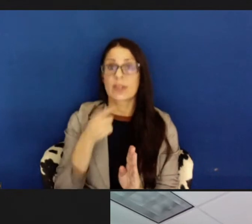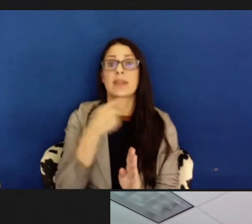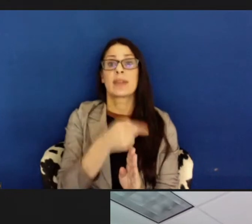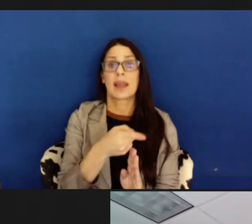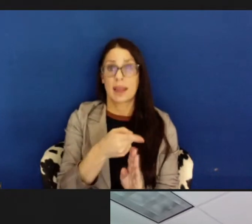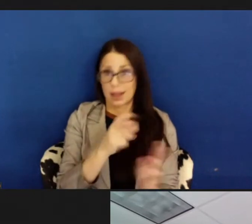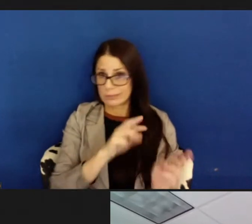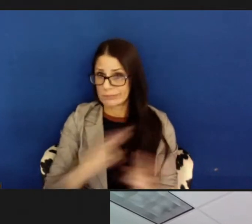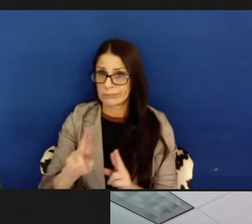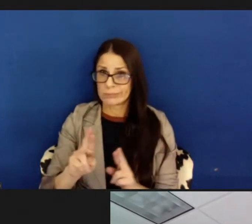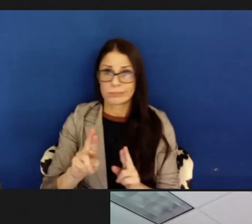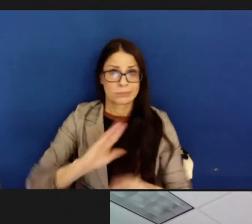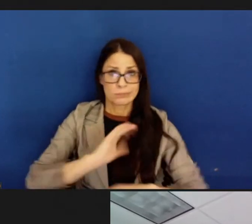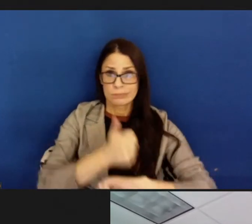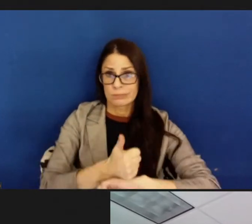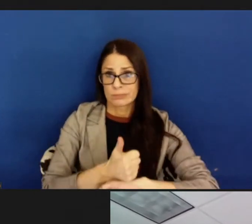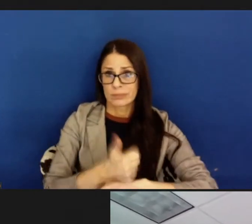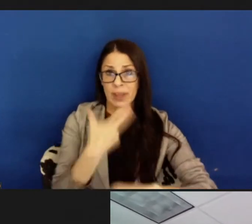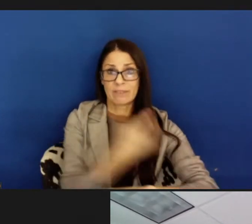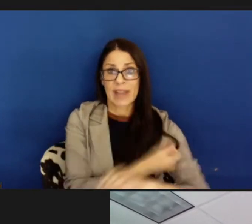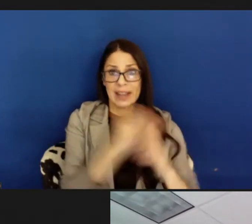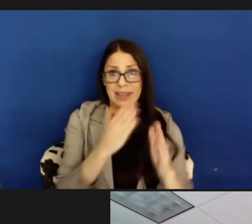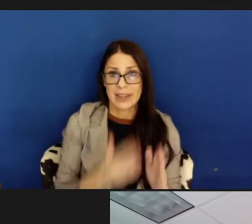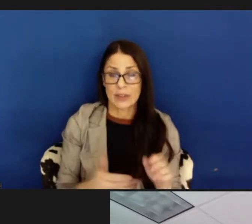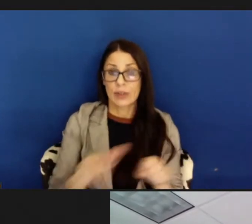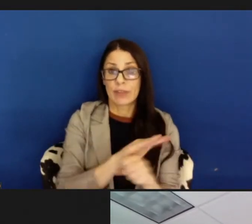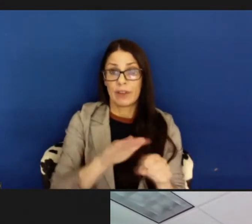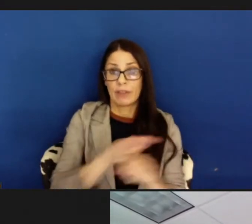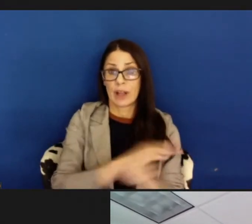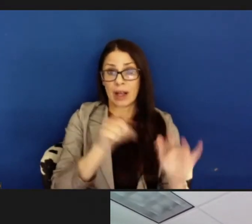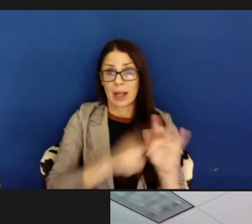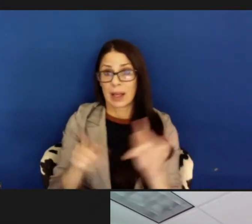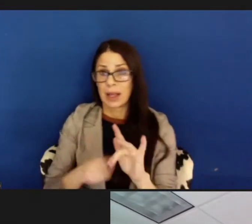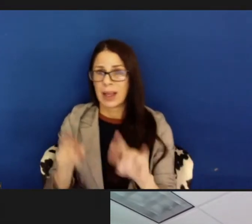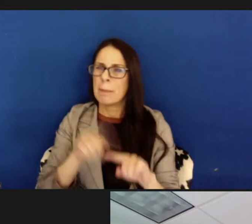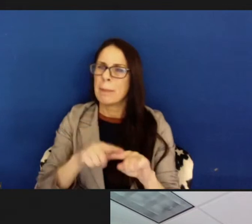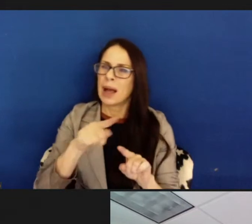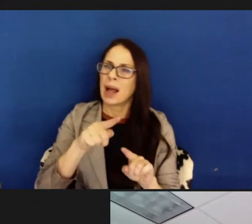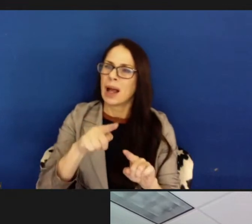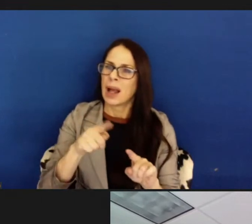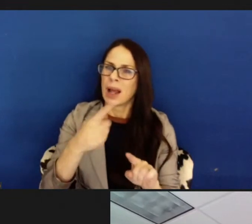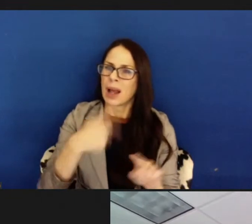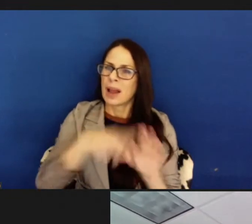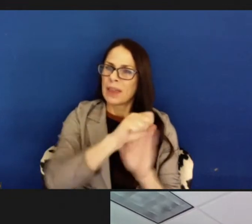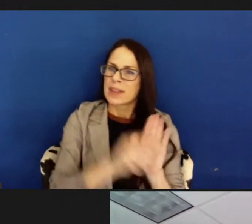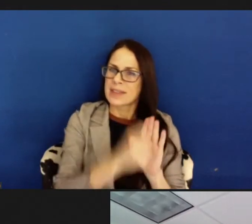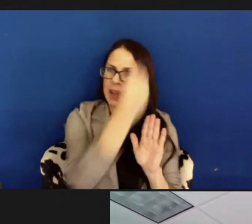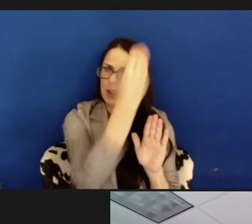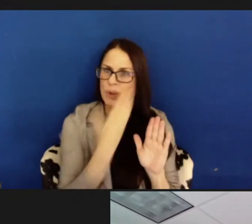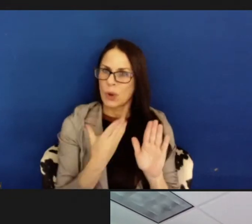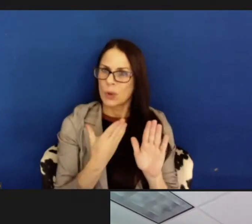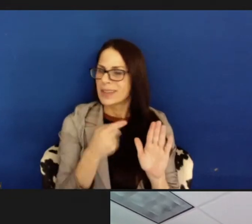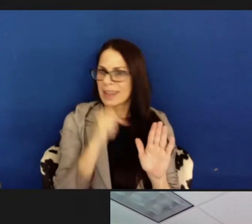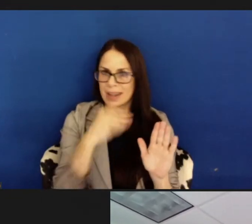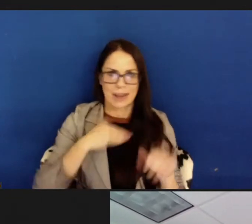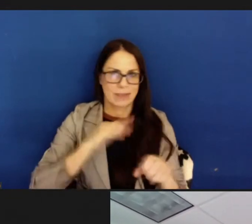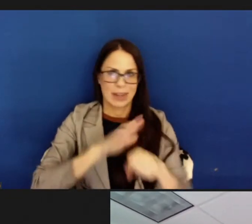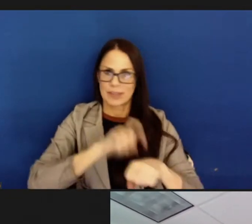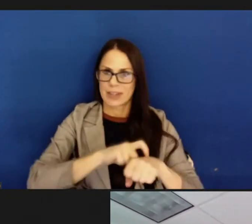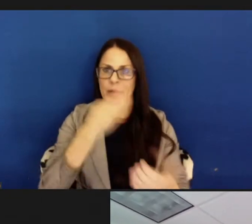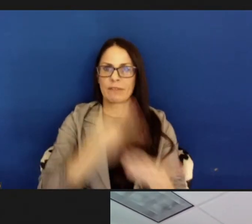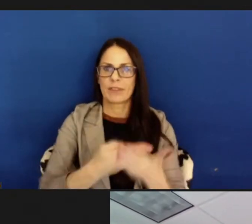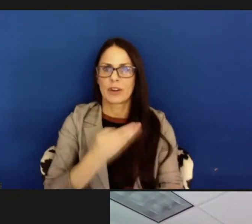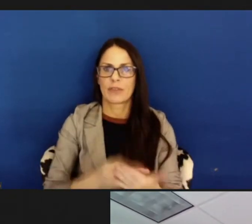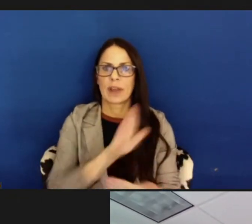kind of fill the gap, but were told by the state that there wasn't enough time to verify their credentials. We were wondering if the state